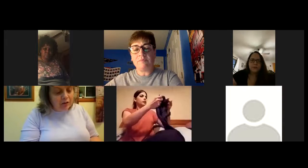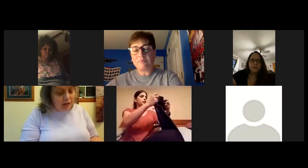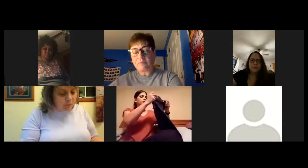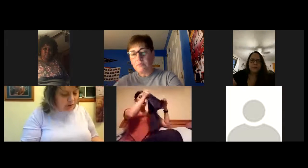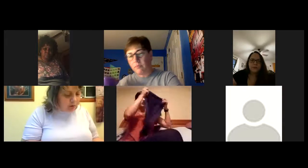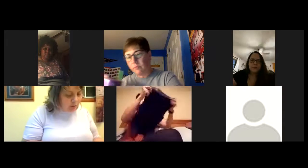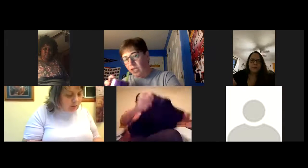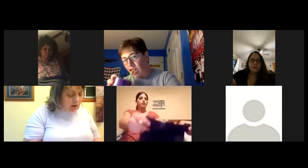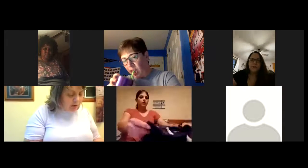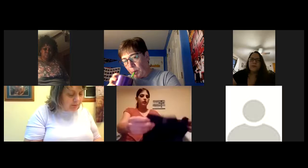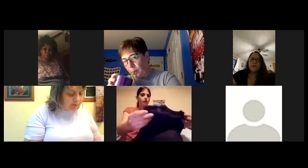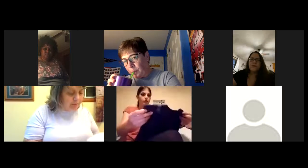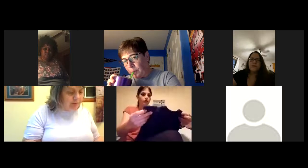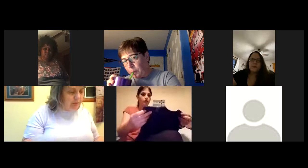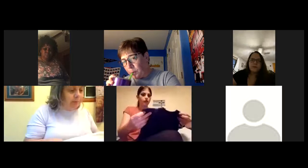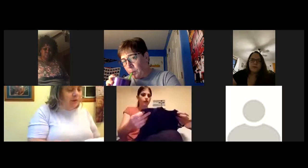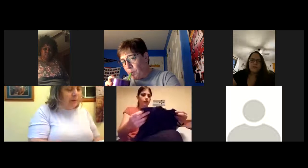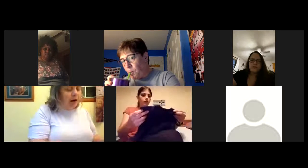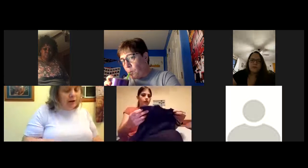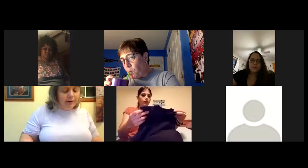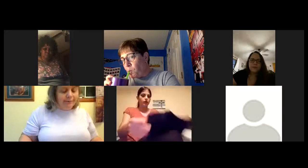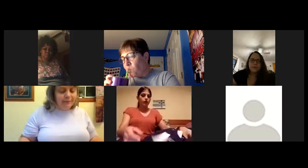have a hard time with the whole